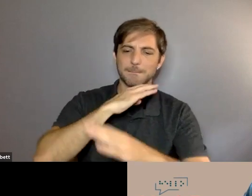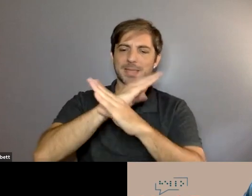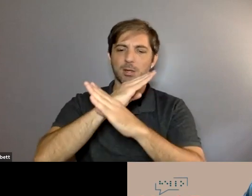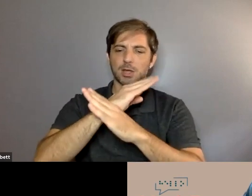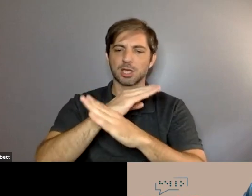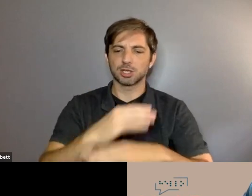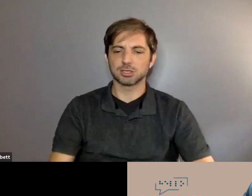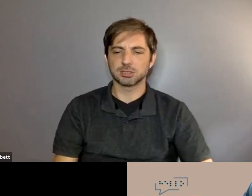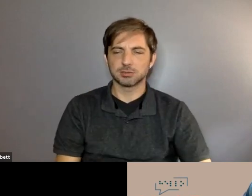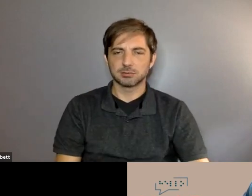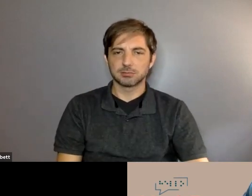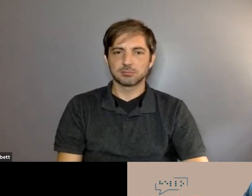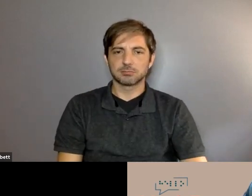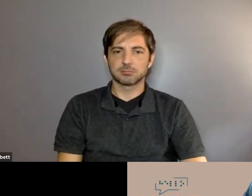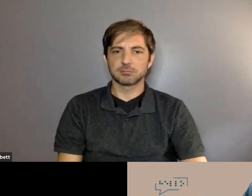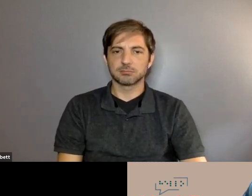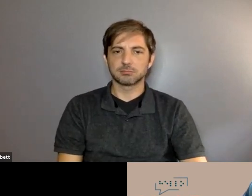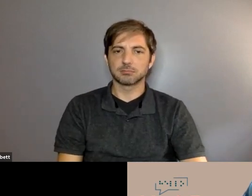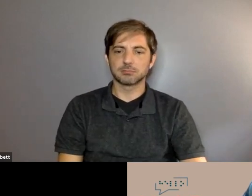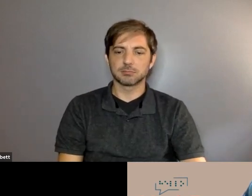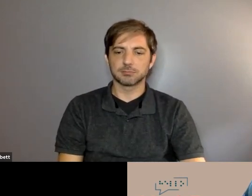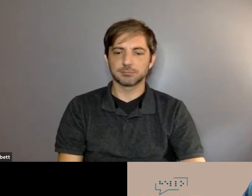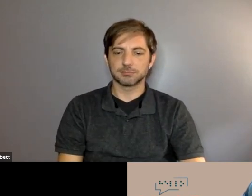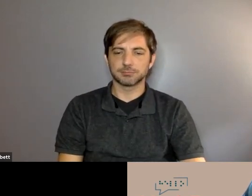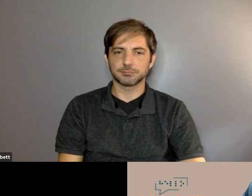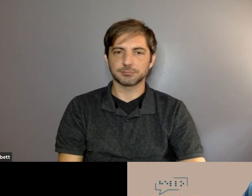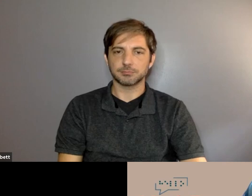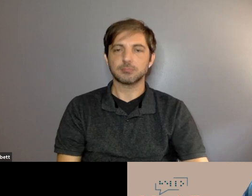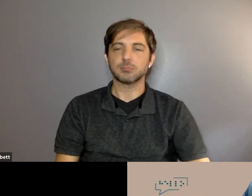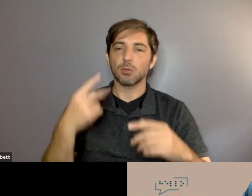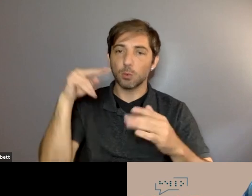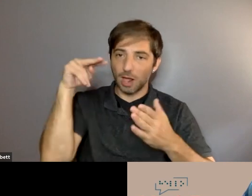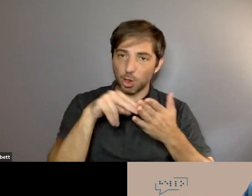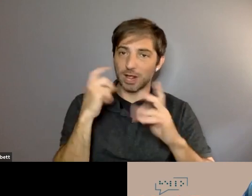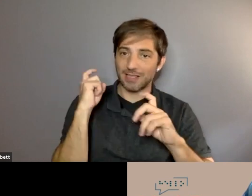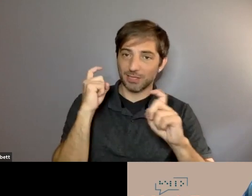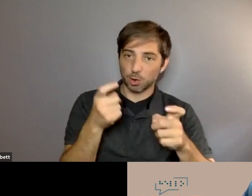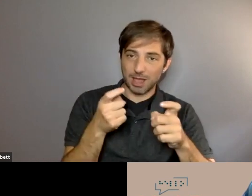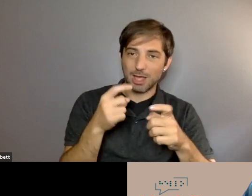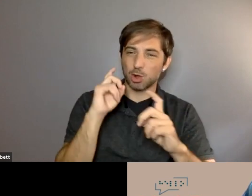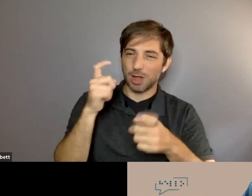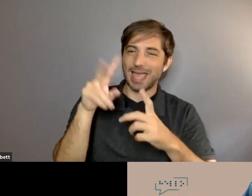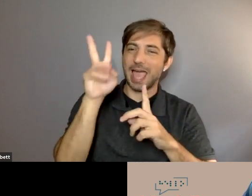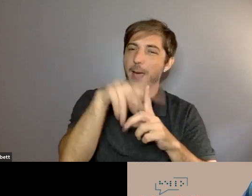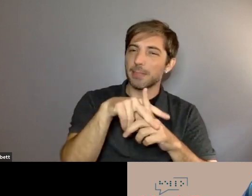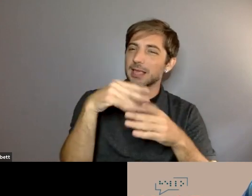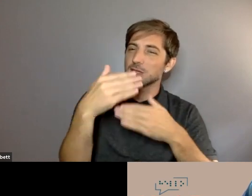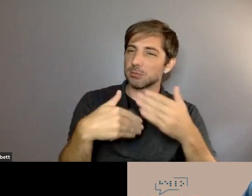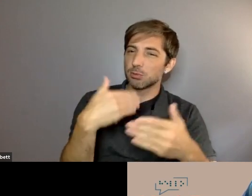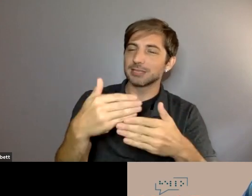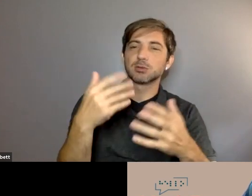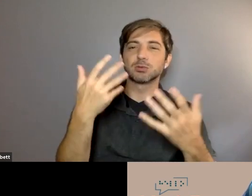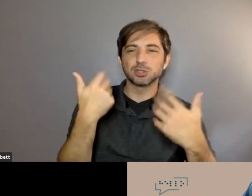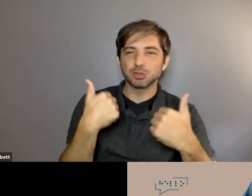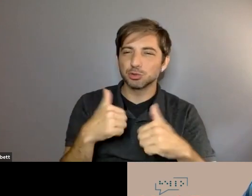time we look at our grants, our grant application process, we look at it to reduce the